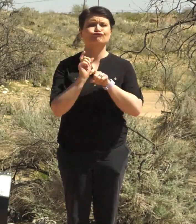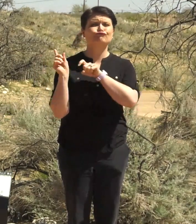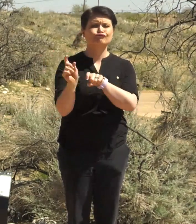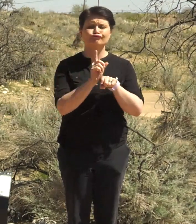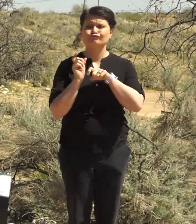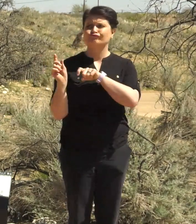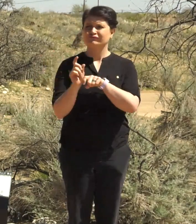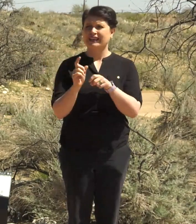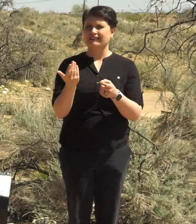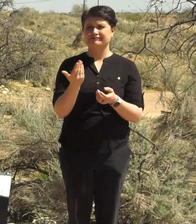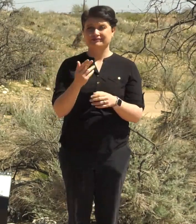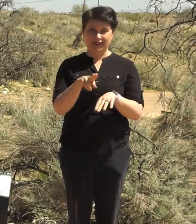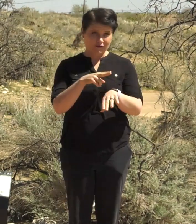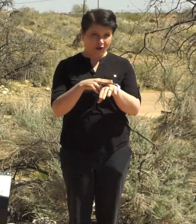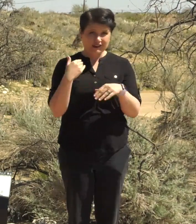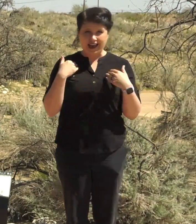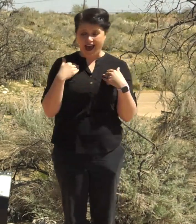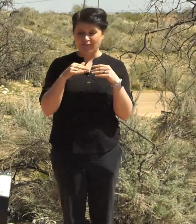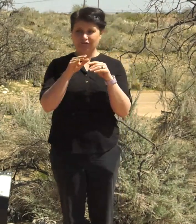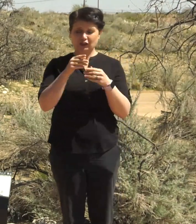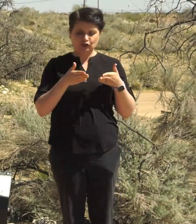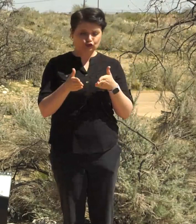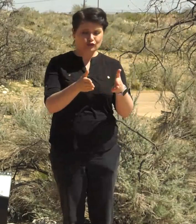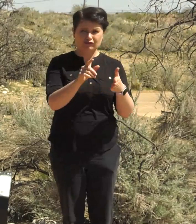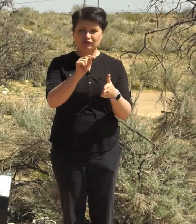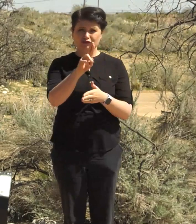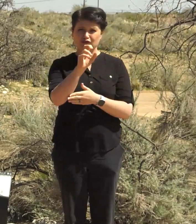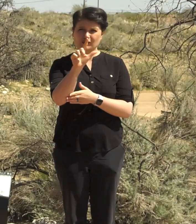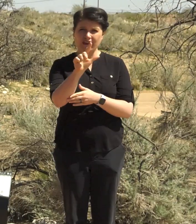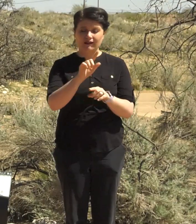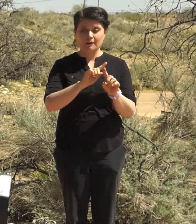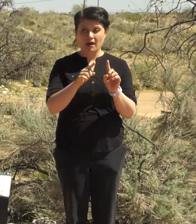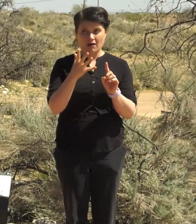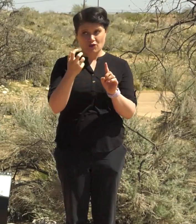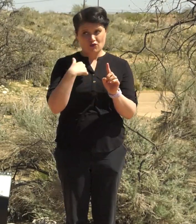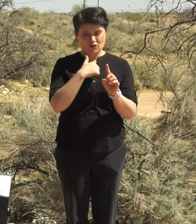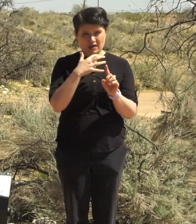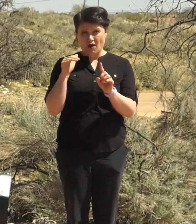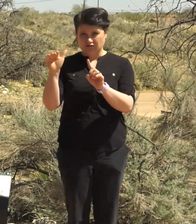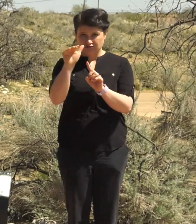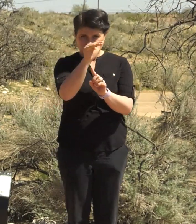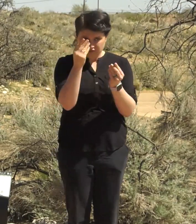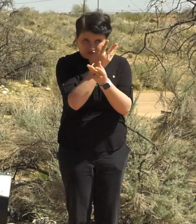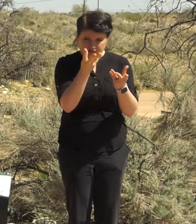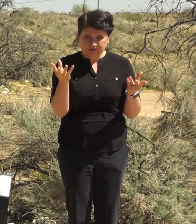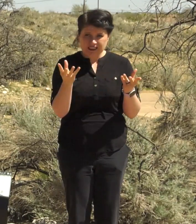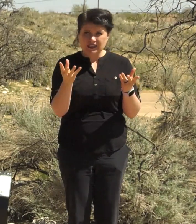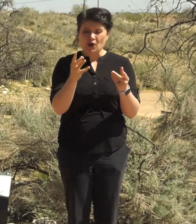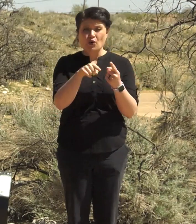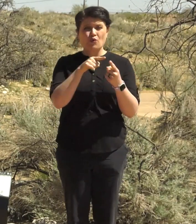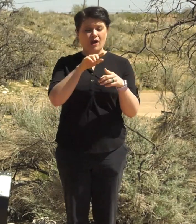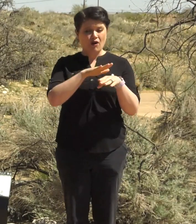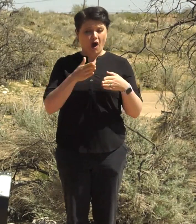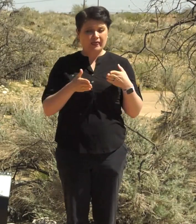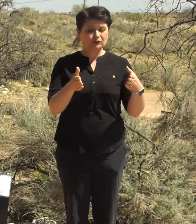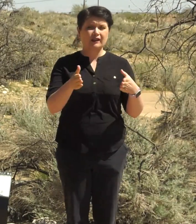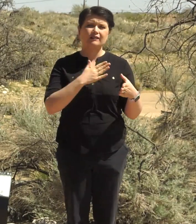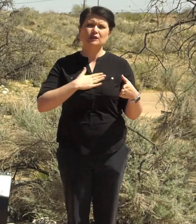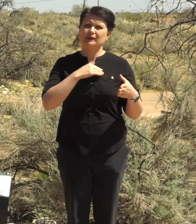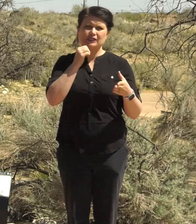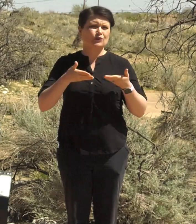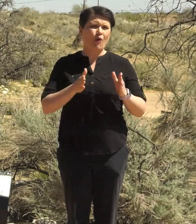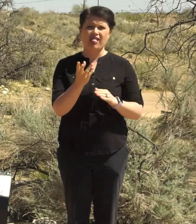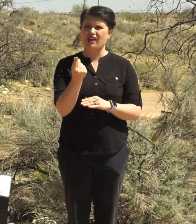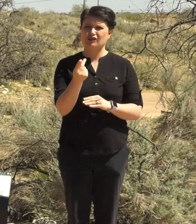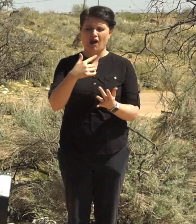course, participate on the trails, but also to remind everyone that while on these trails, to not allow your dogs